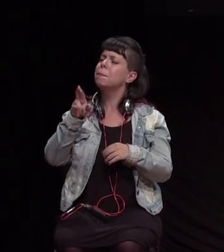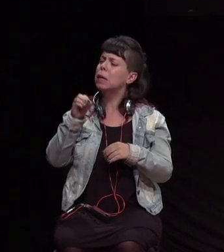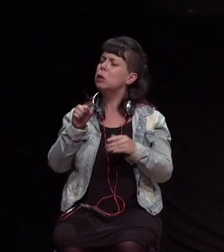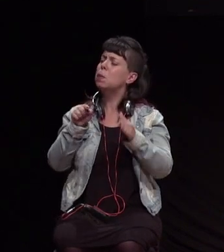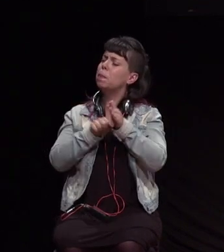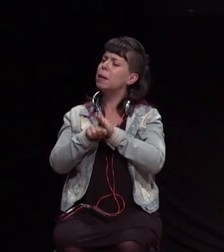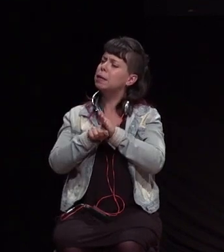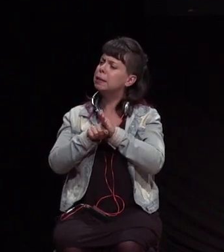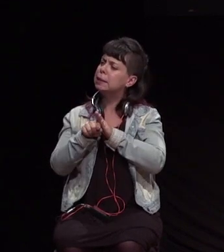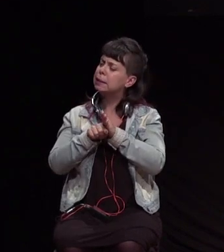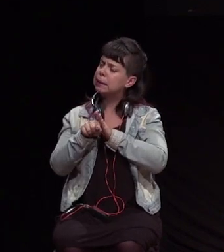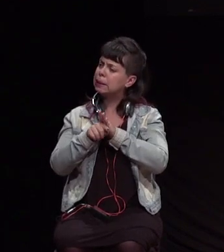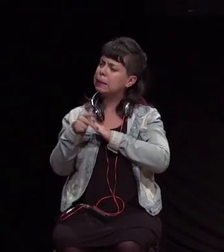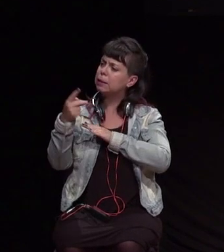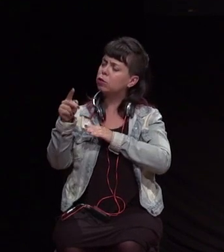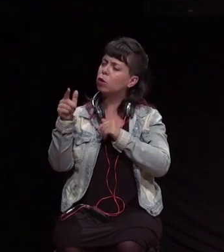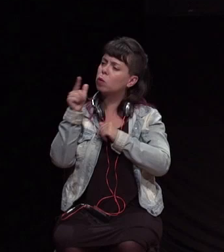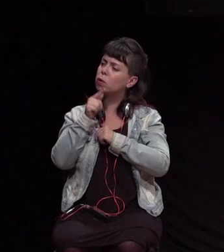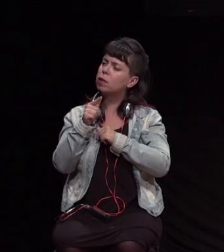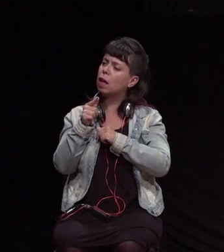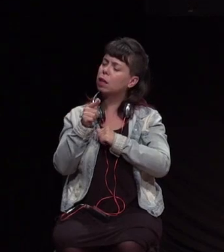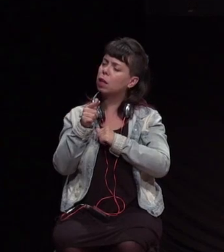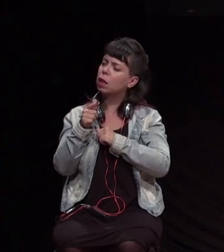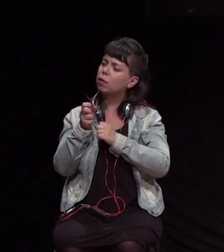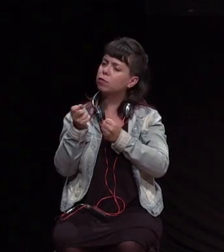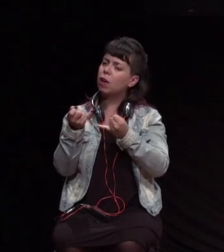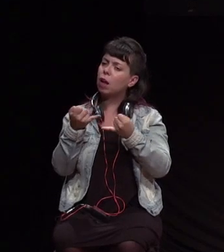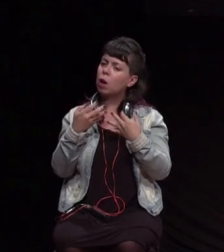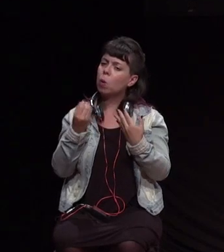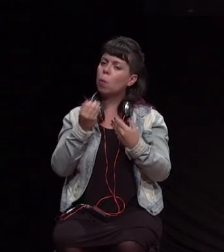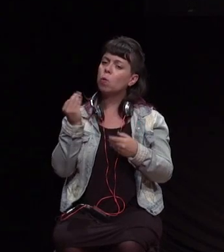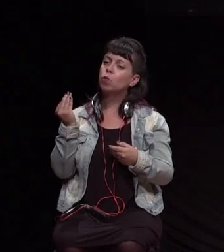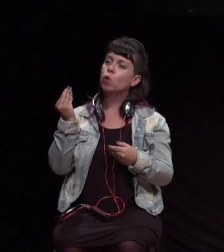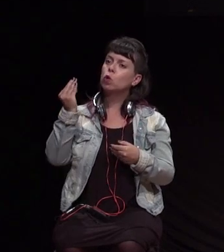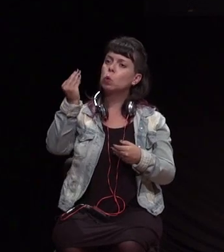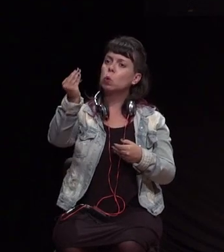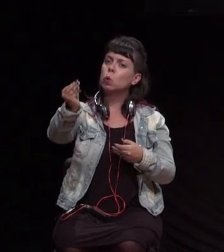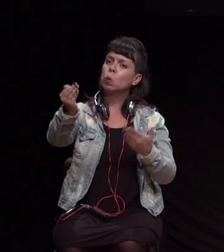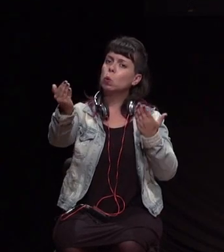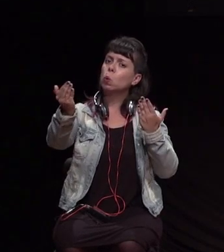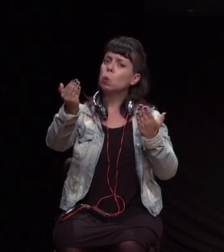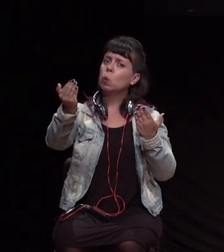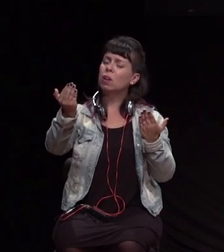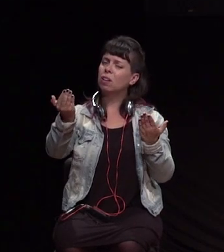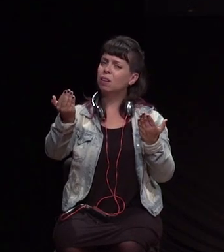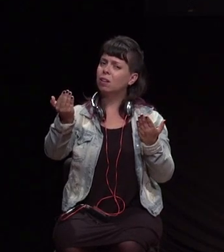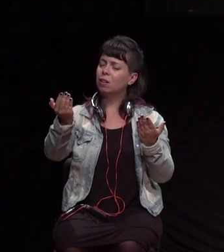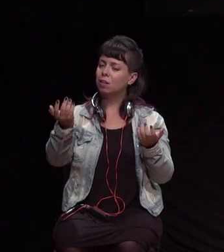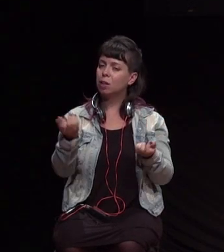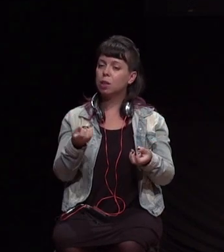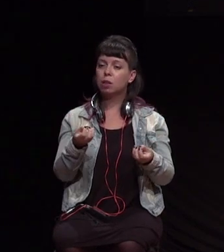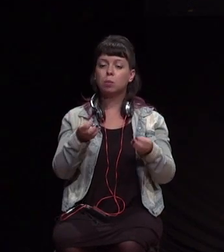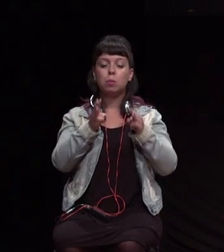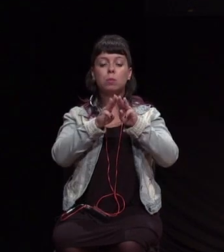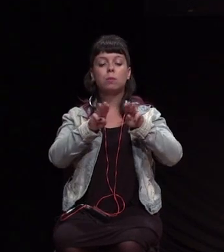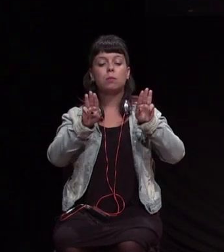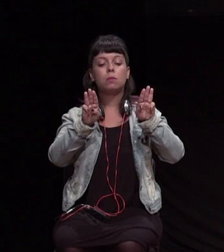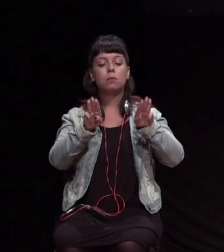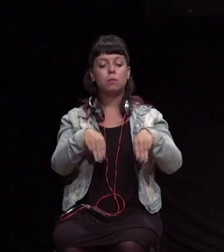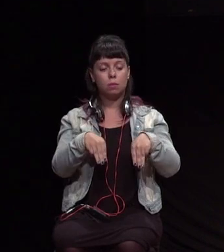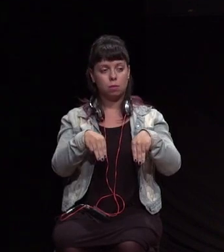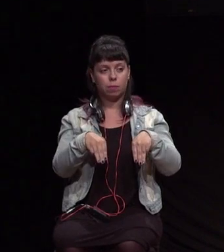você nos adiantaria sobre esse futuro incerto, entre aspas? Como os museus abandonariam